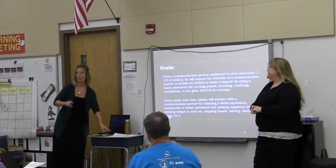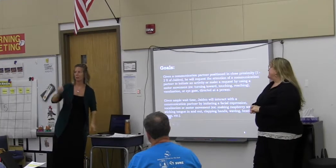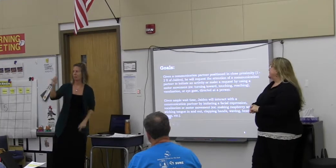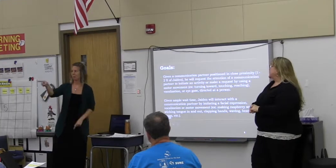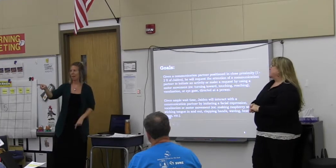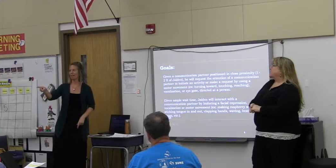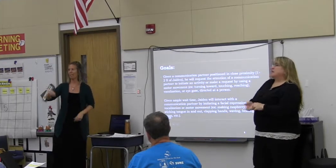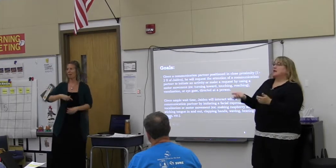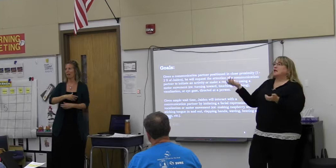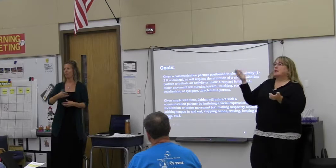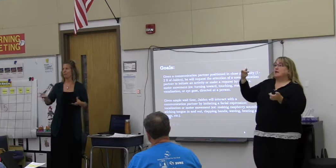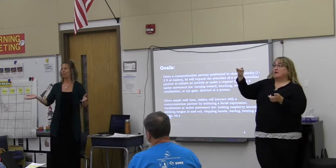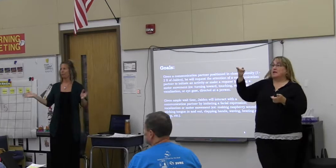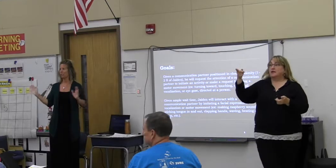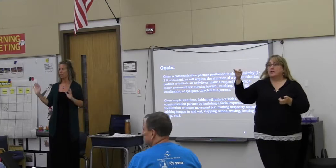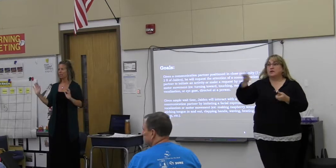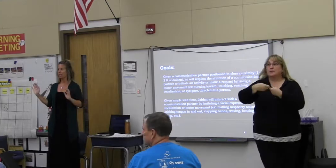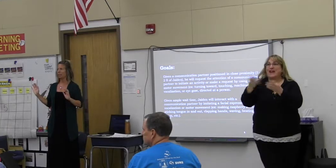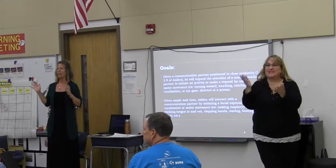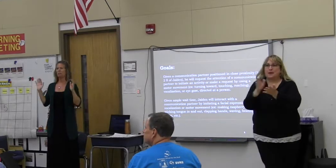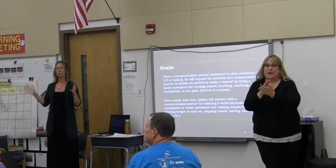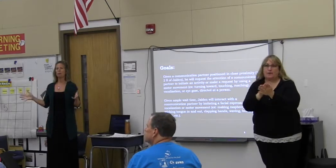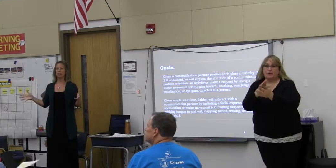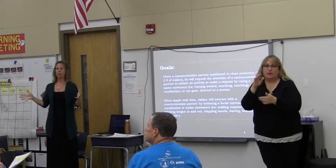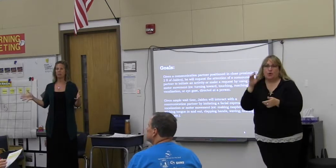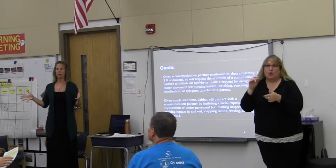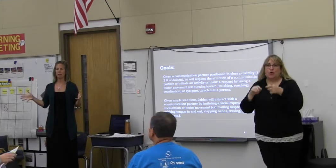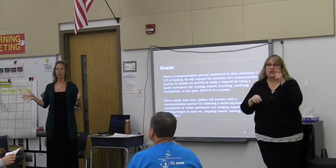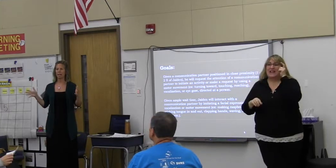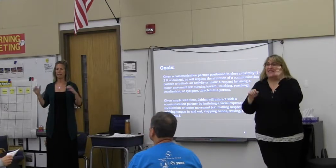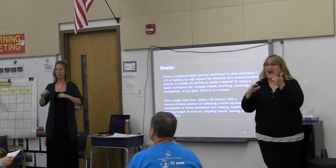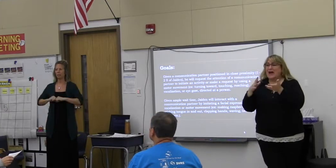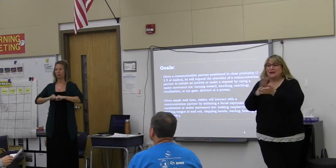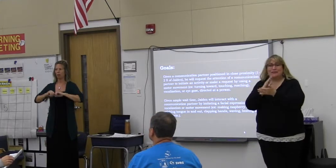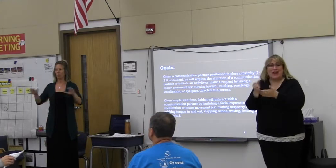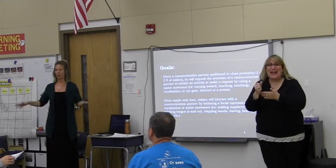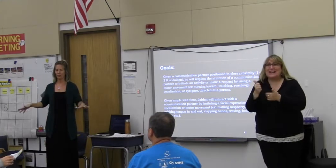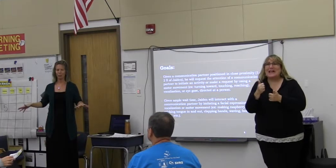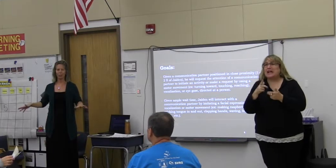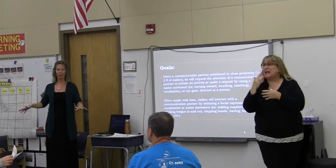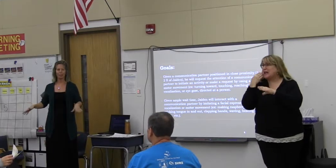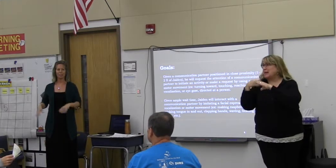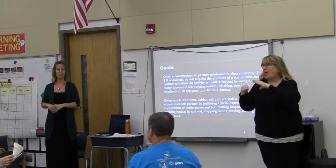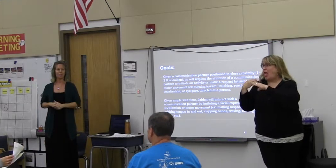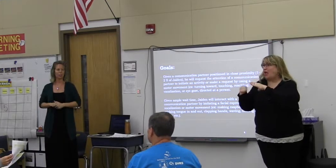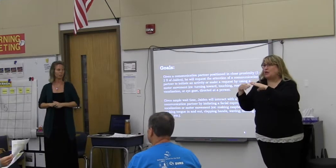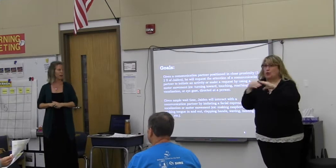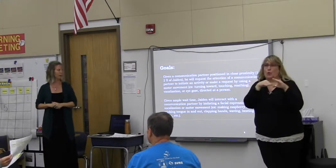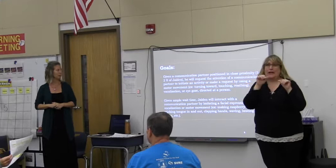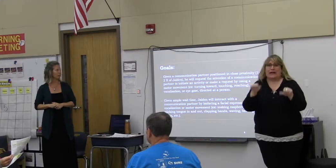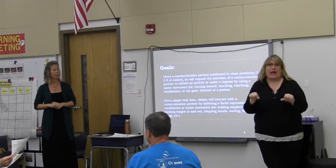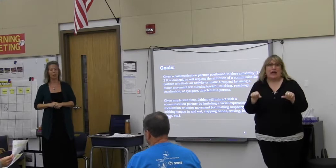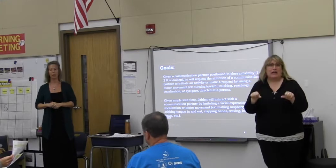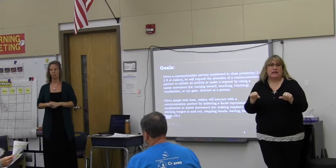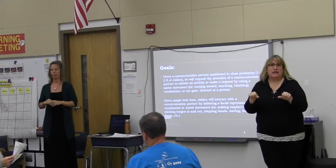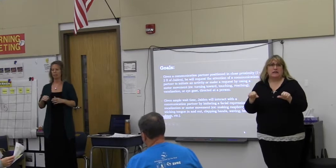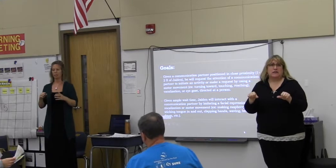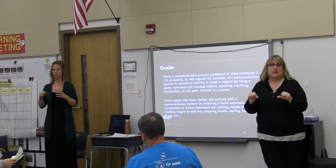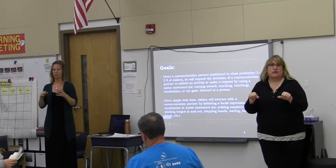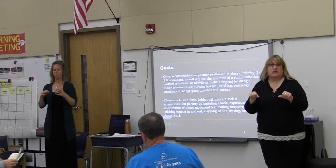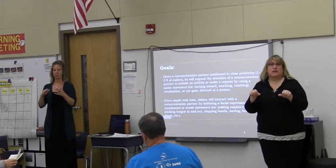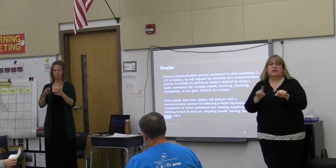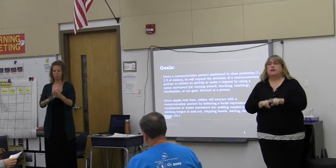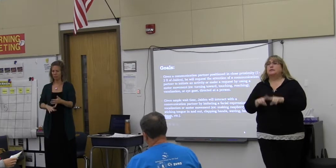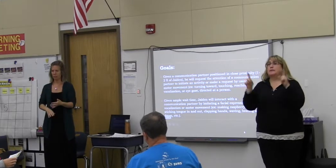And again, Chris is passing out everything for Jaden. And if we run out of anything, I can email all of this to you guys too, so you have it. But